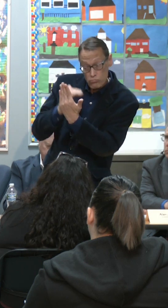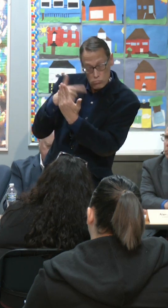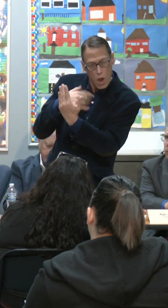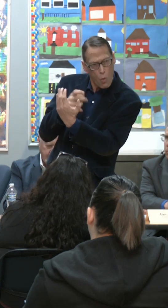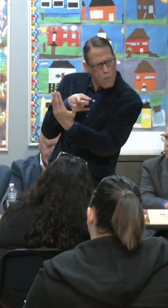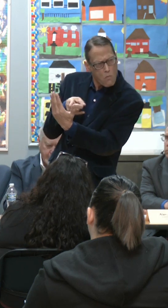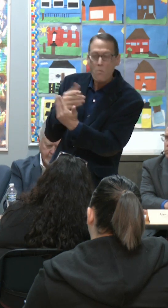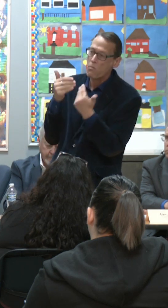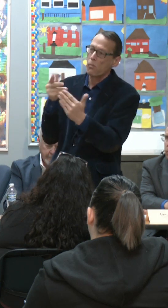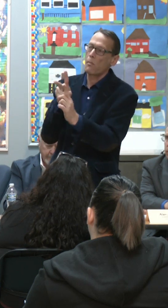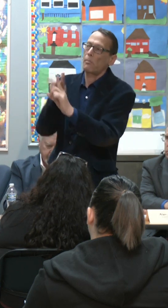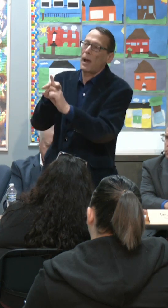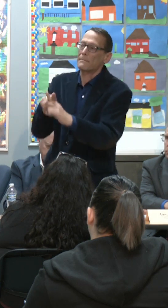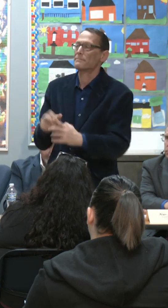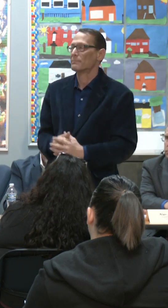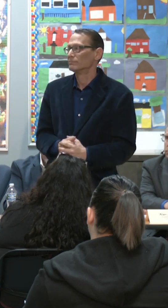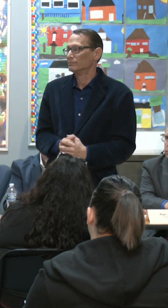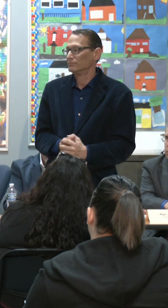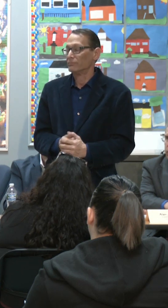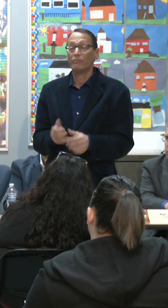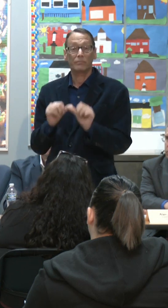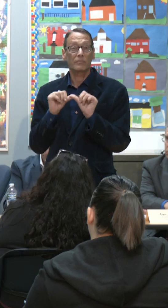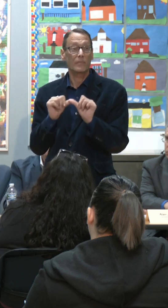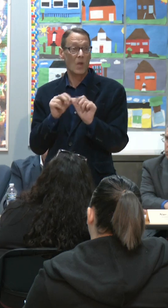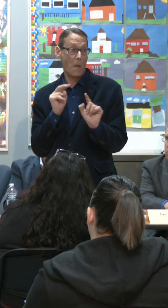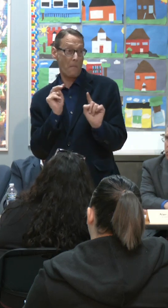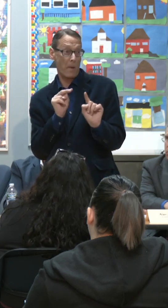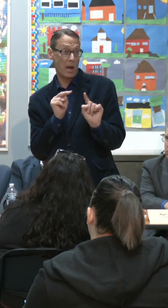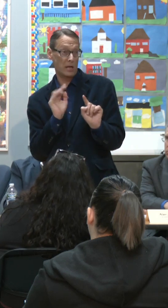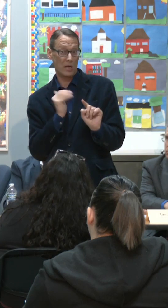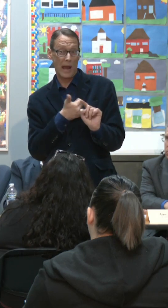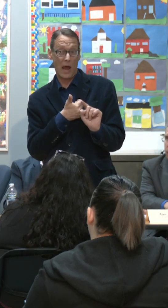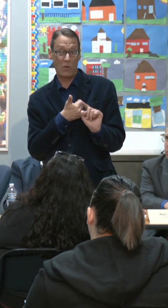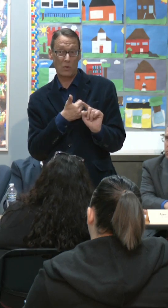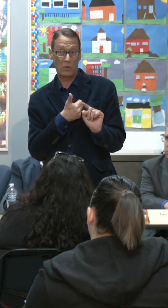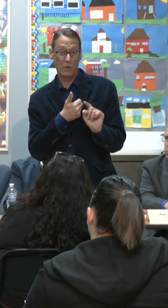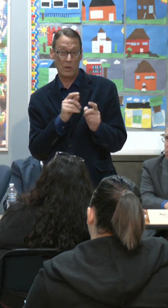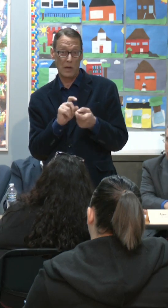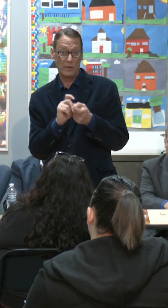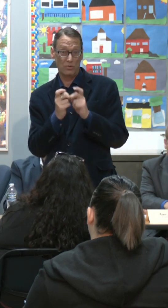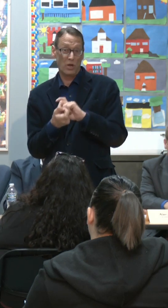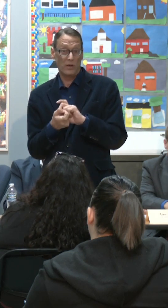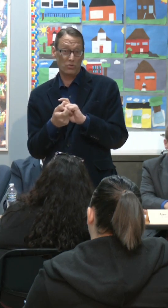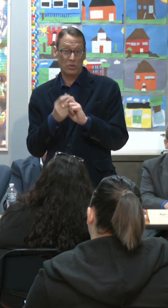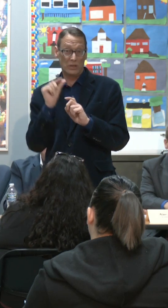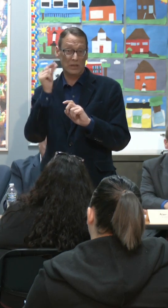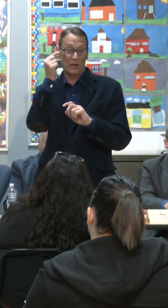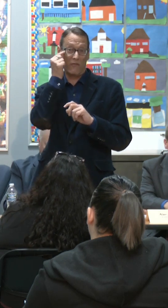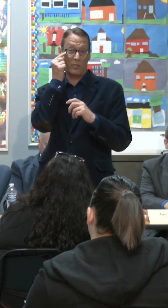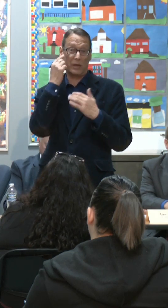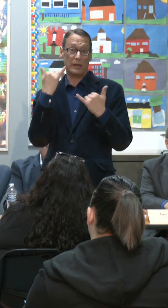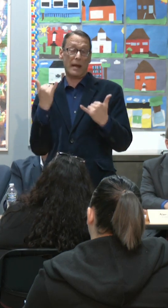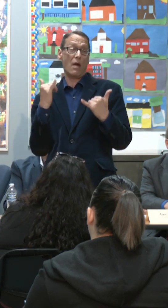they remain, Head Start and K-12 education, social safety net programs, programs for our international residents,